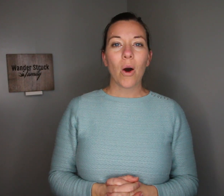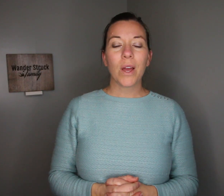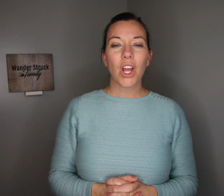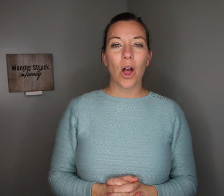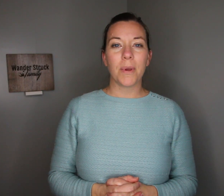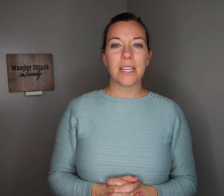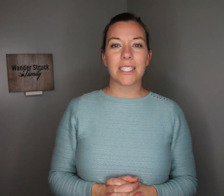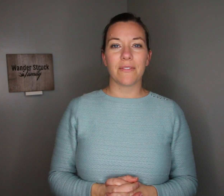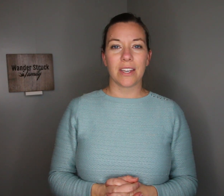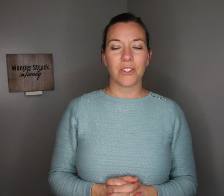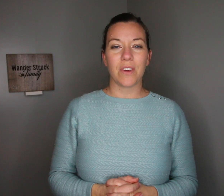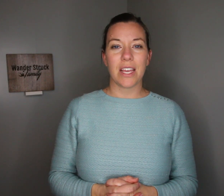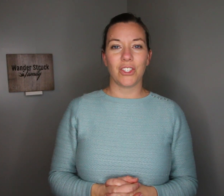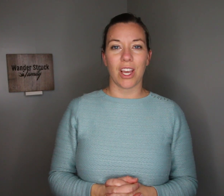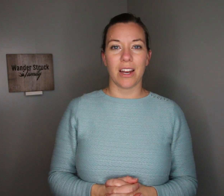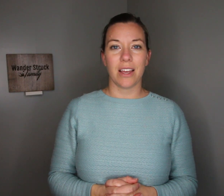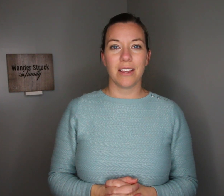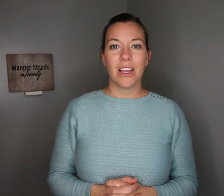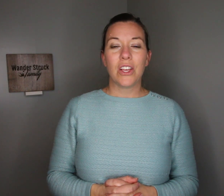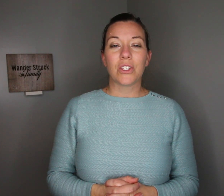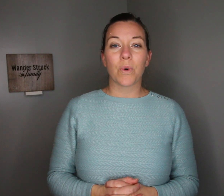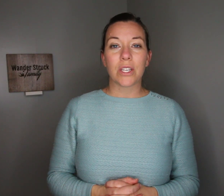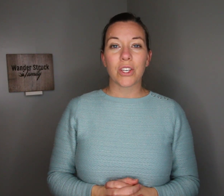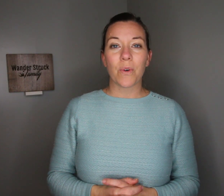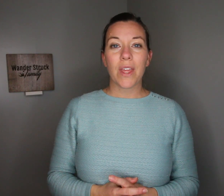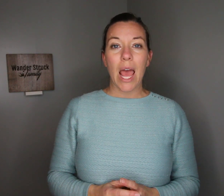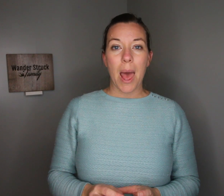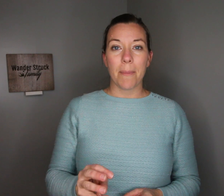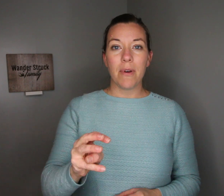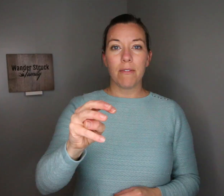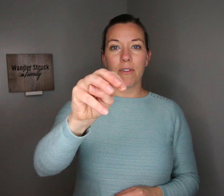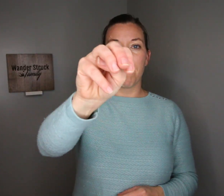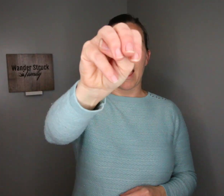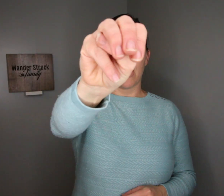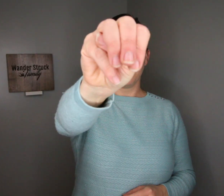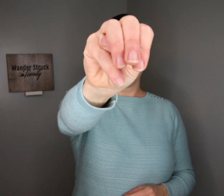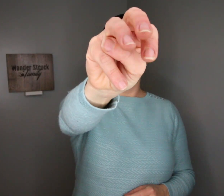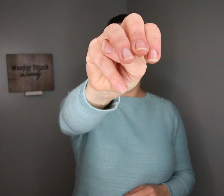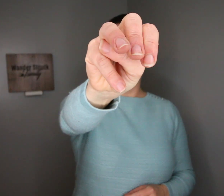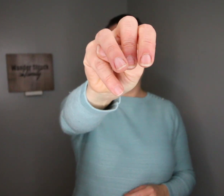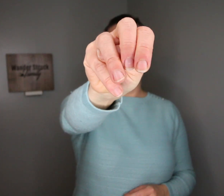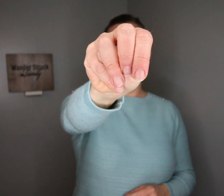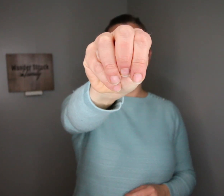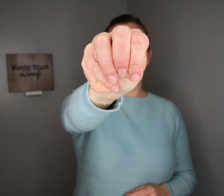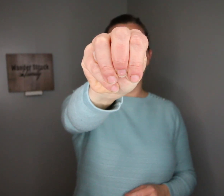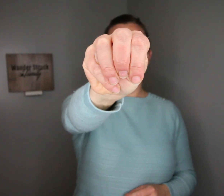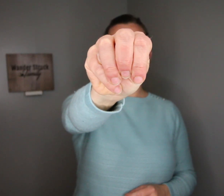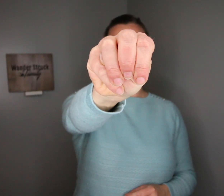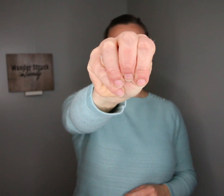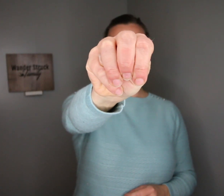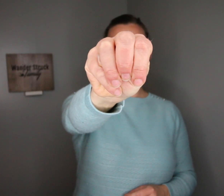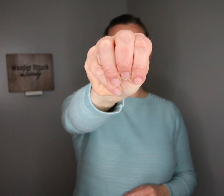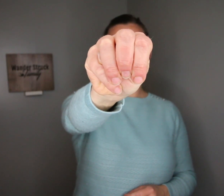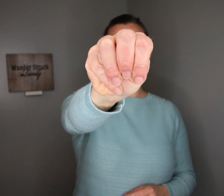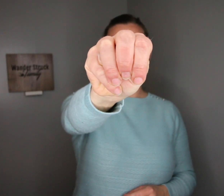and communist victory in China. So we're going to start with an M for Mao, so 3 fingers over your thumb,